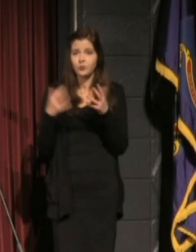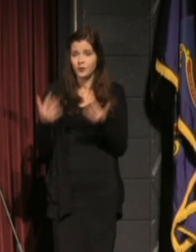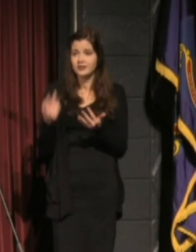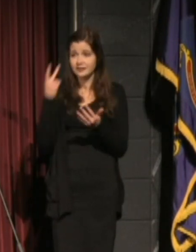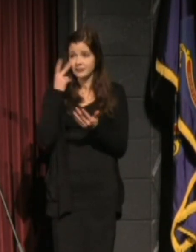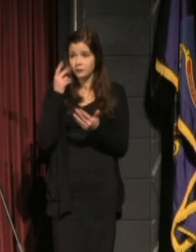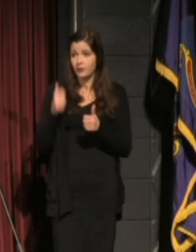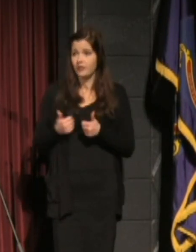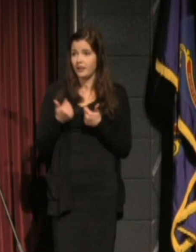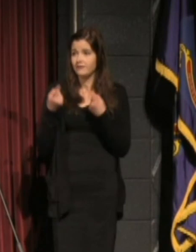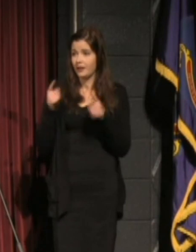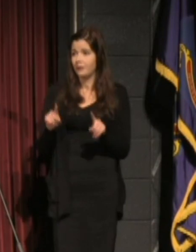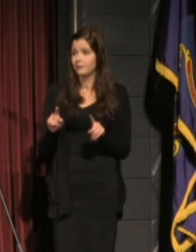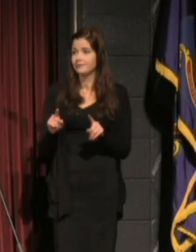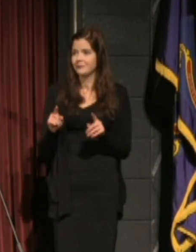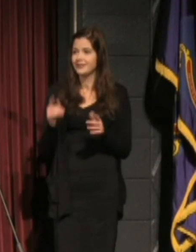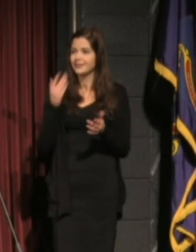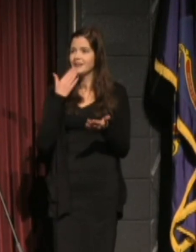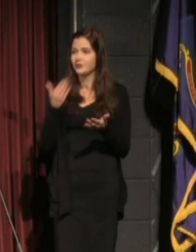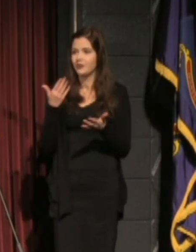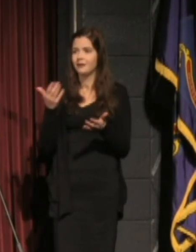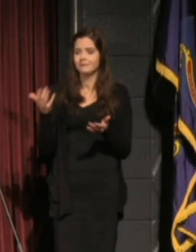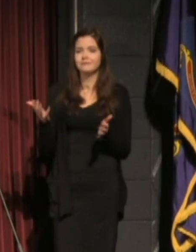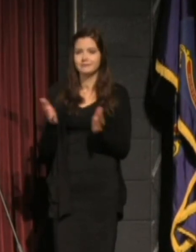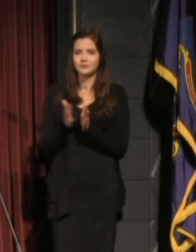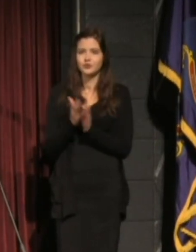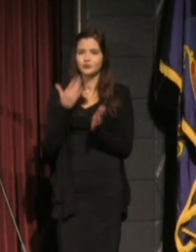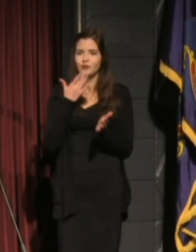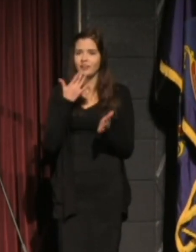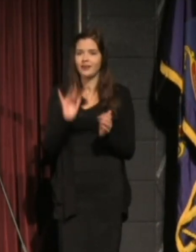you all, and I wish you the best.